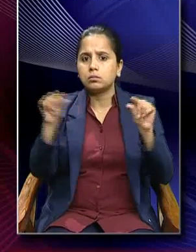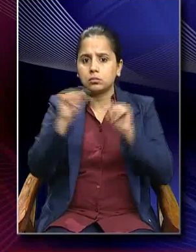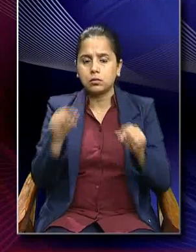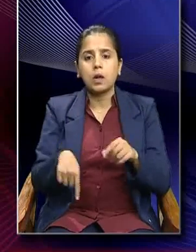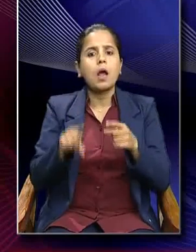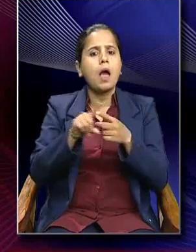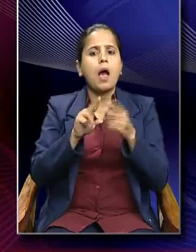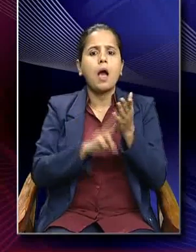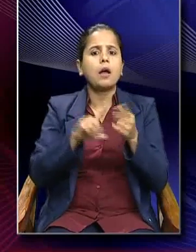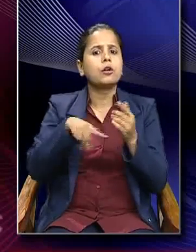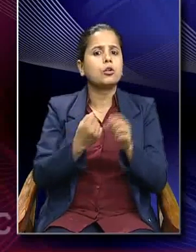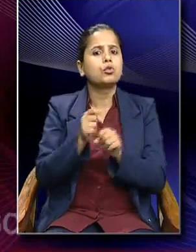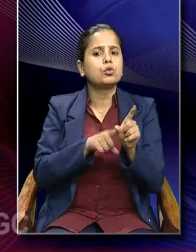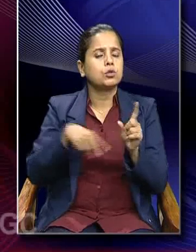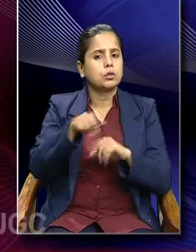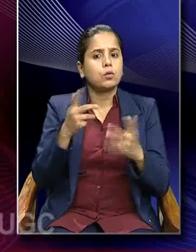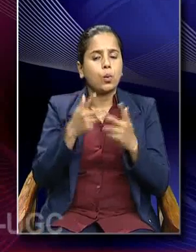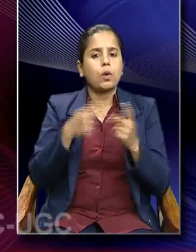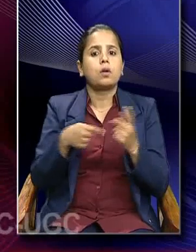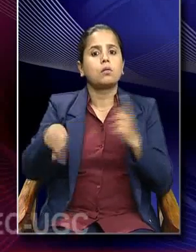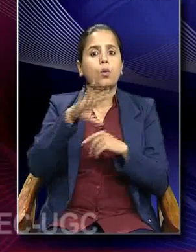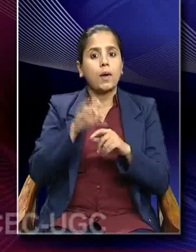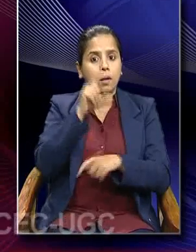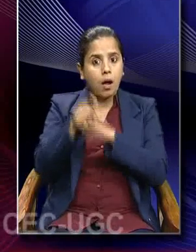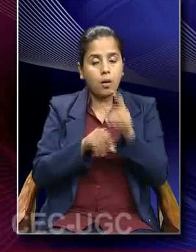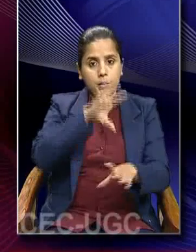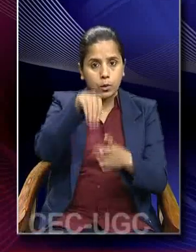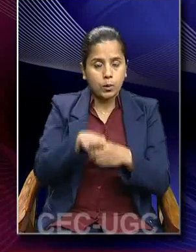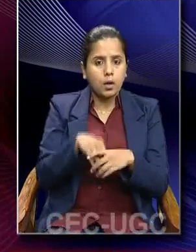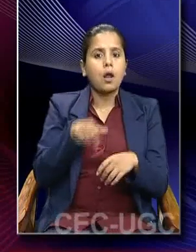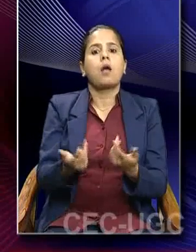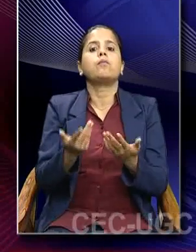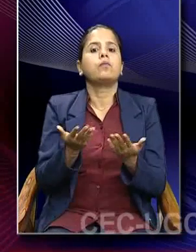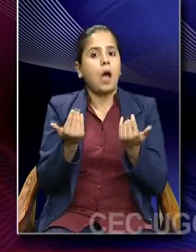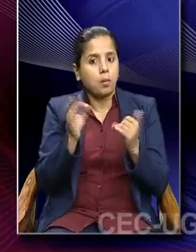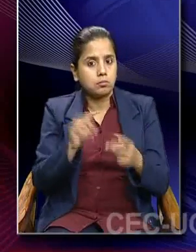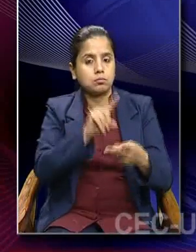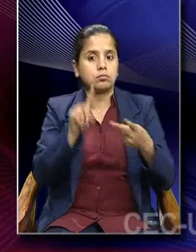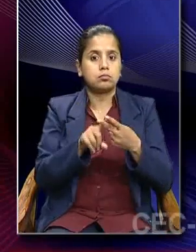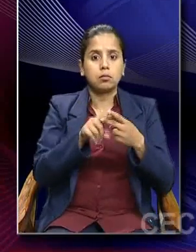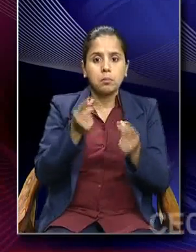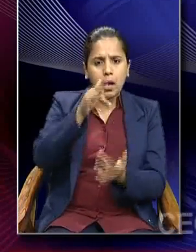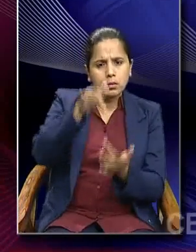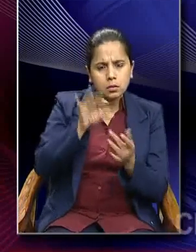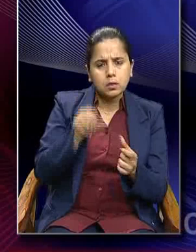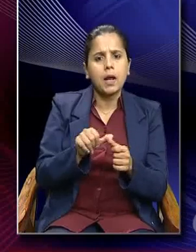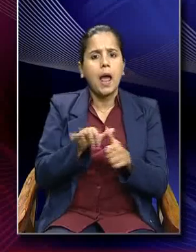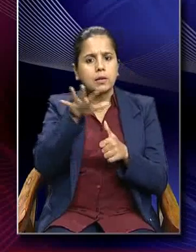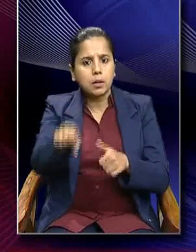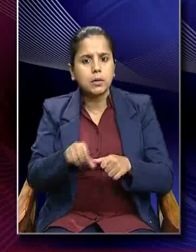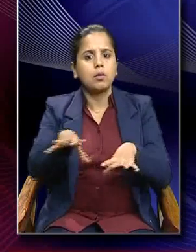it incorporates availability, accessibility, affordability, and